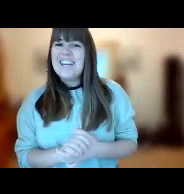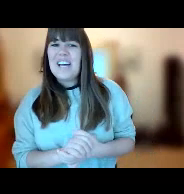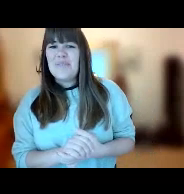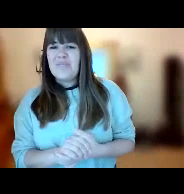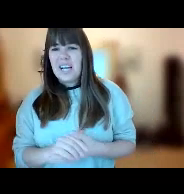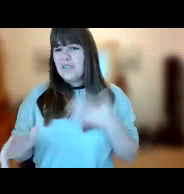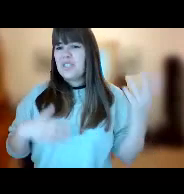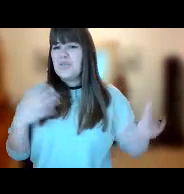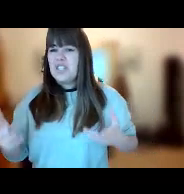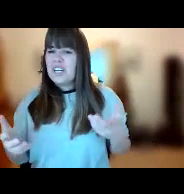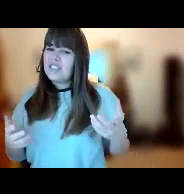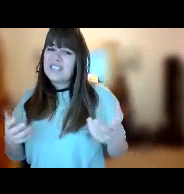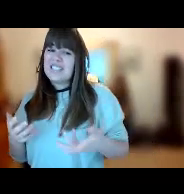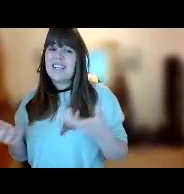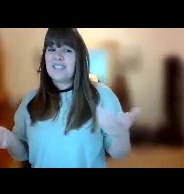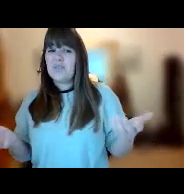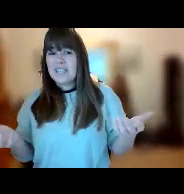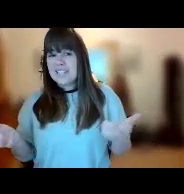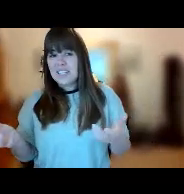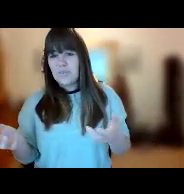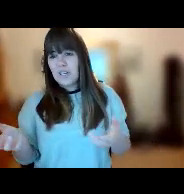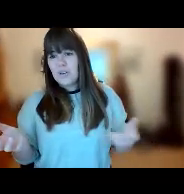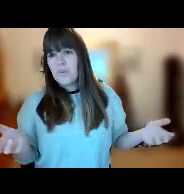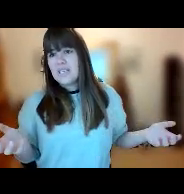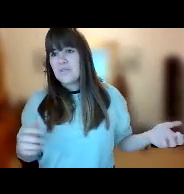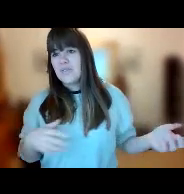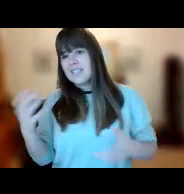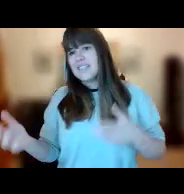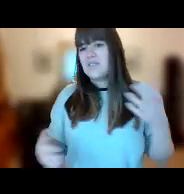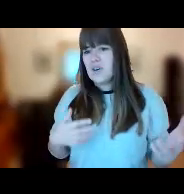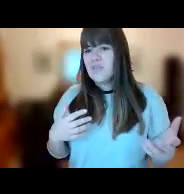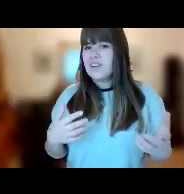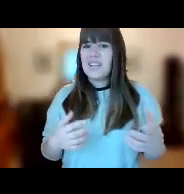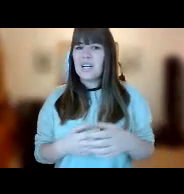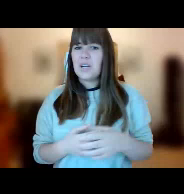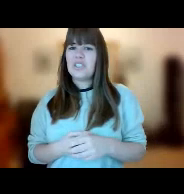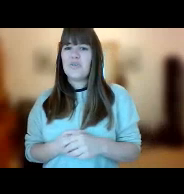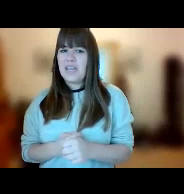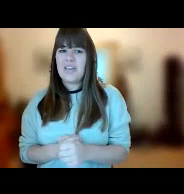journey. Language is always changing. As I said, as an organisation, we're always reflecting